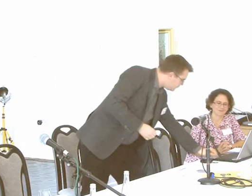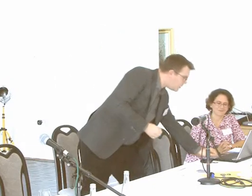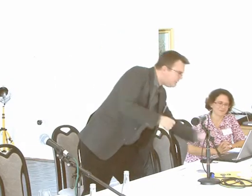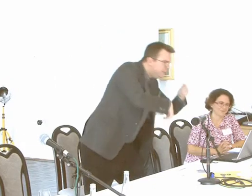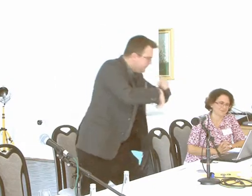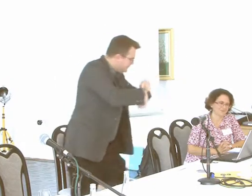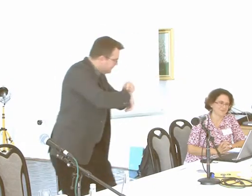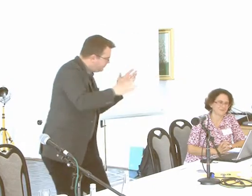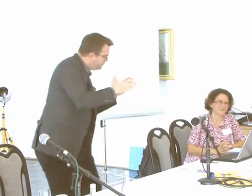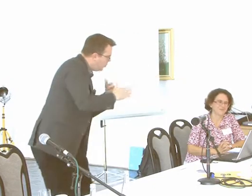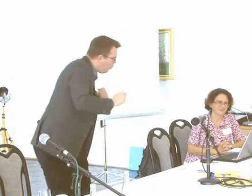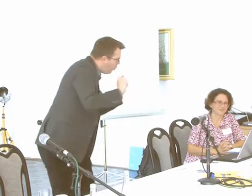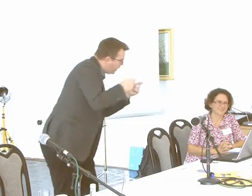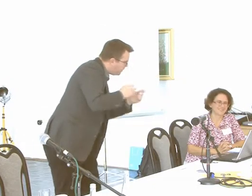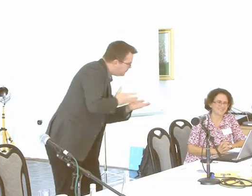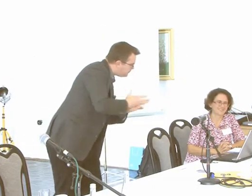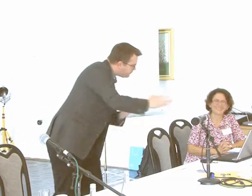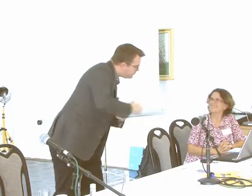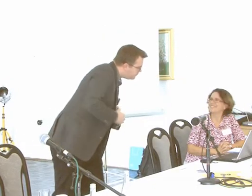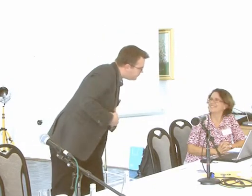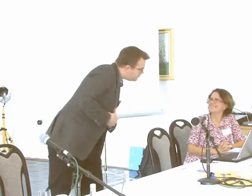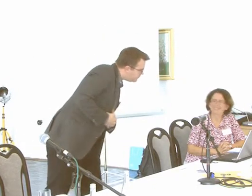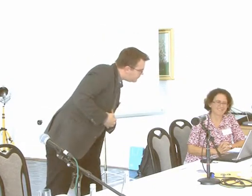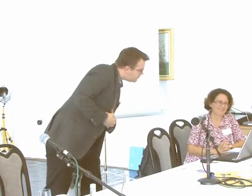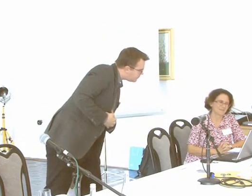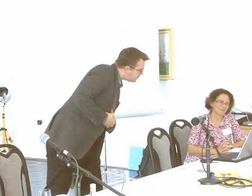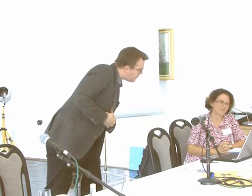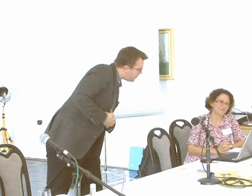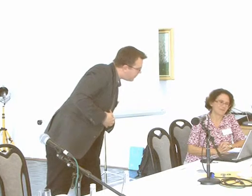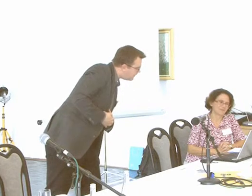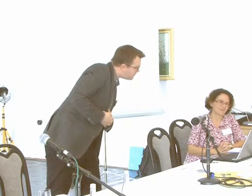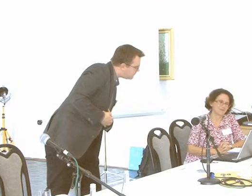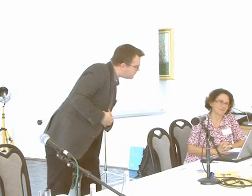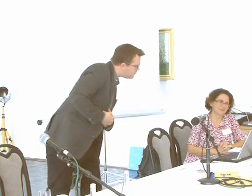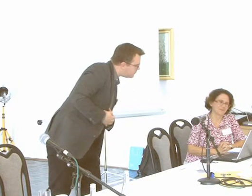situations. Time, I'll try to do it quick. I